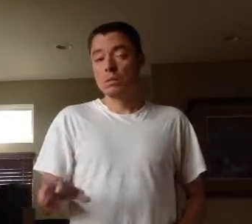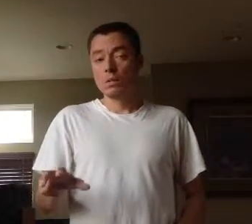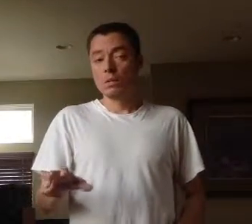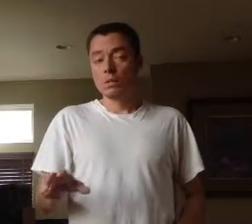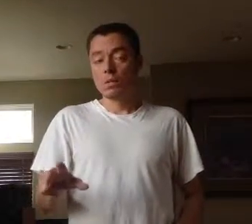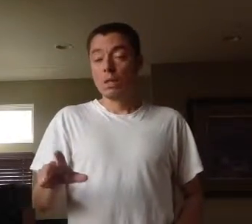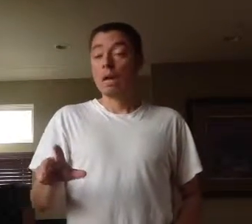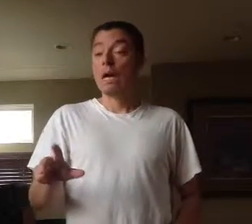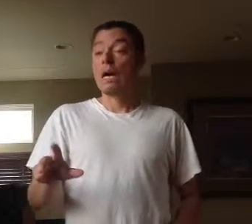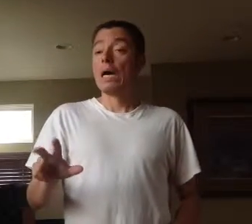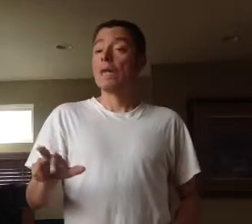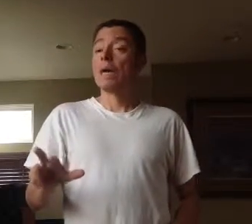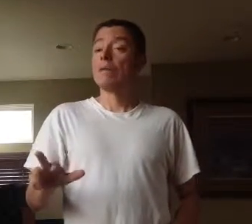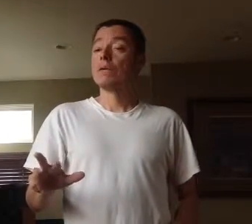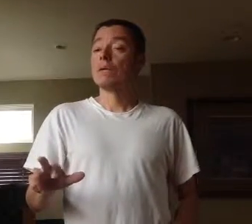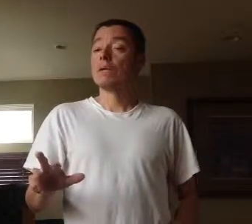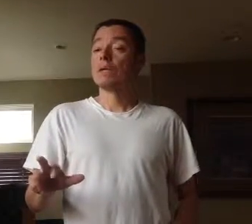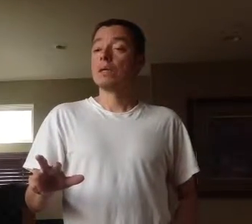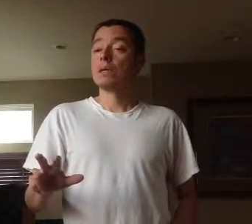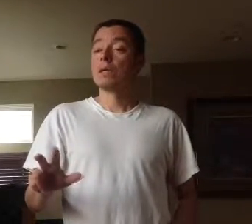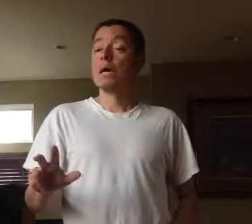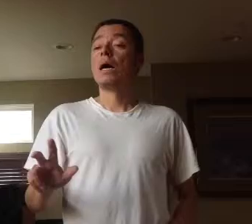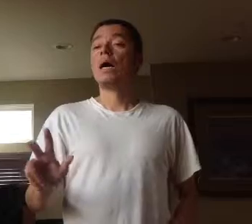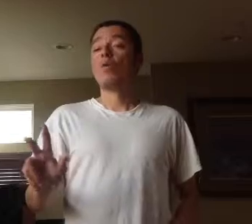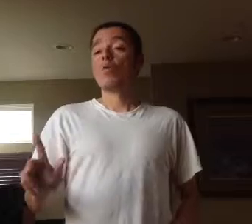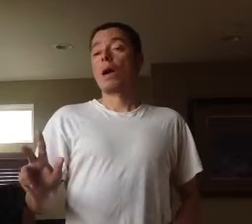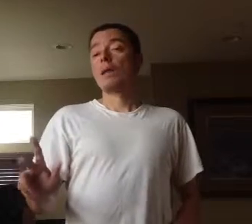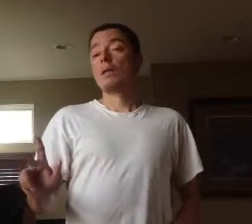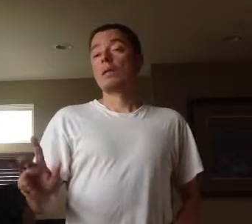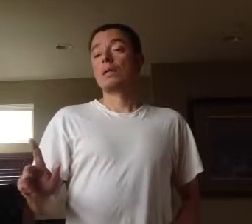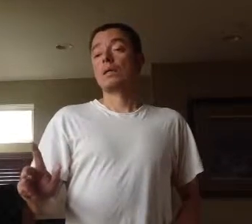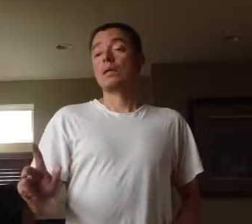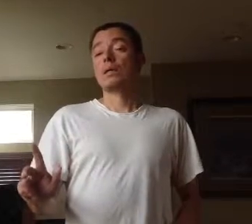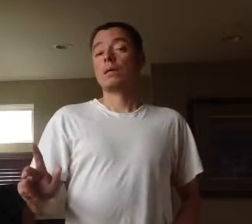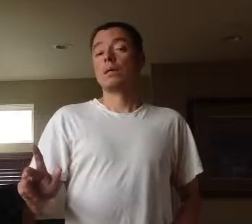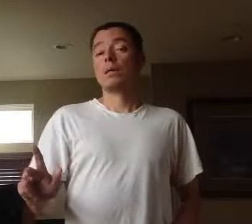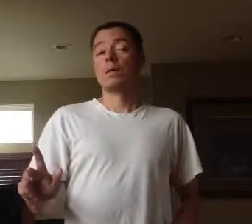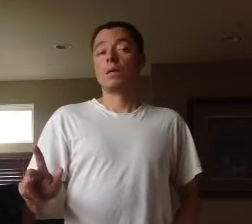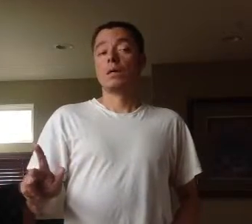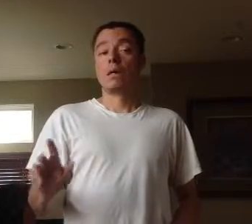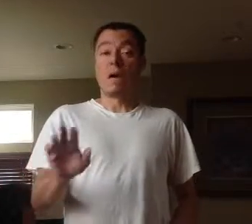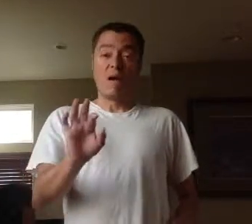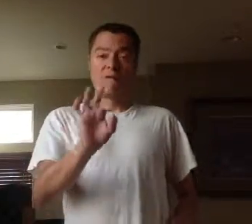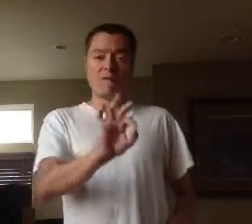Left click. Right click. Fast forward.